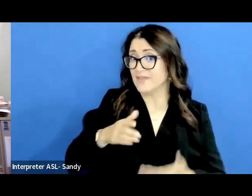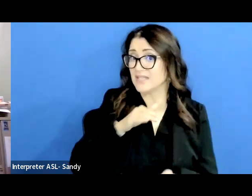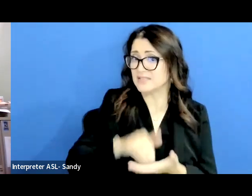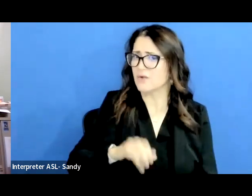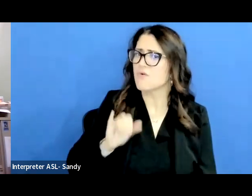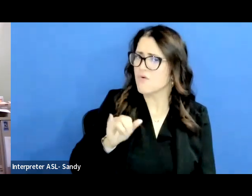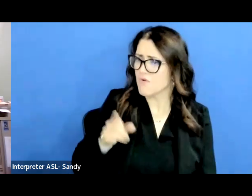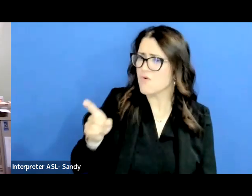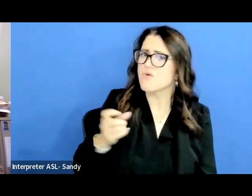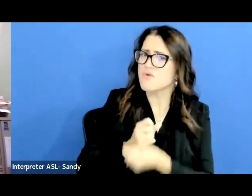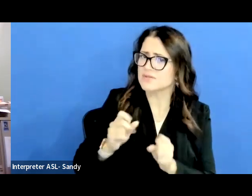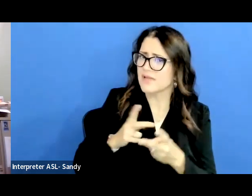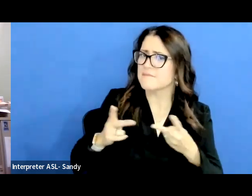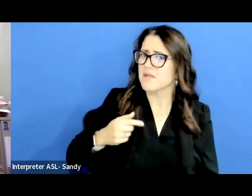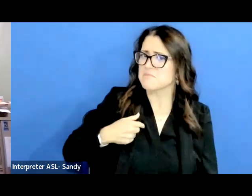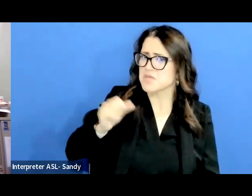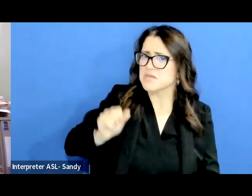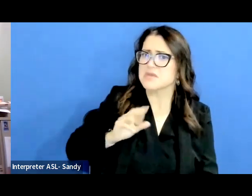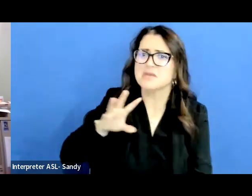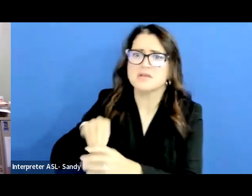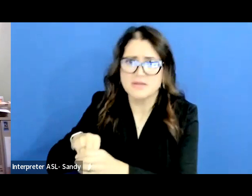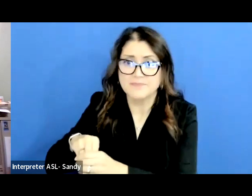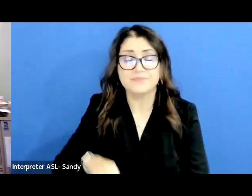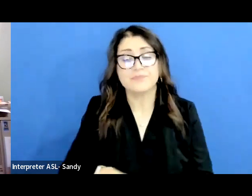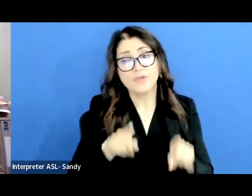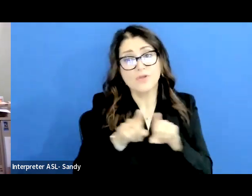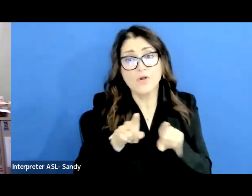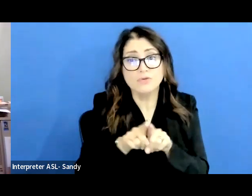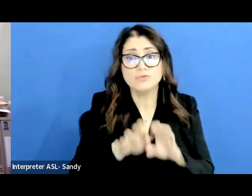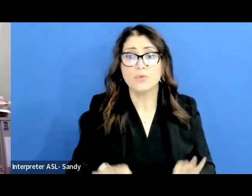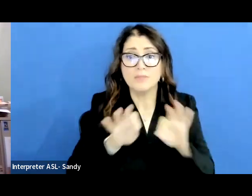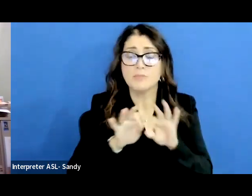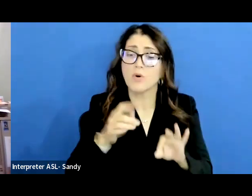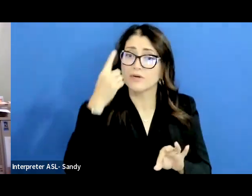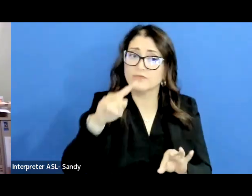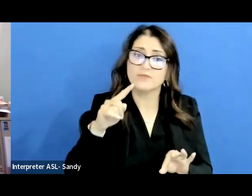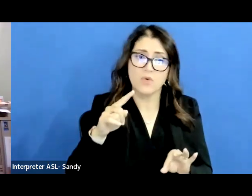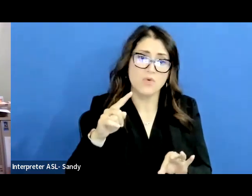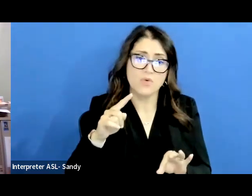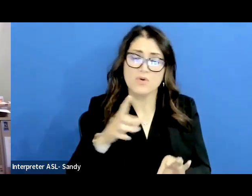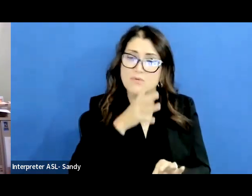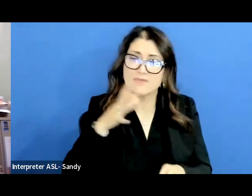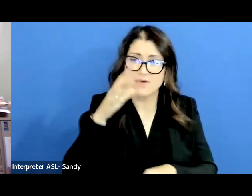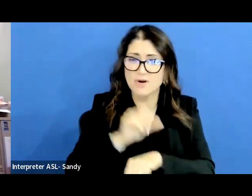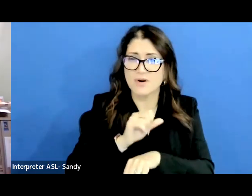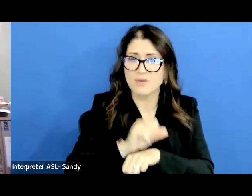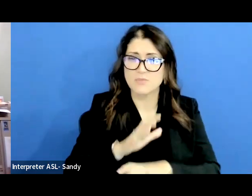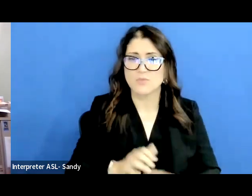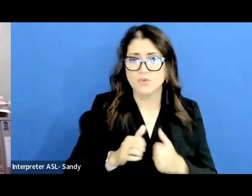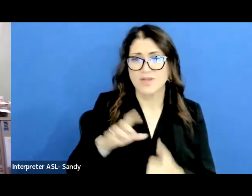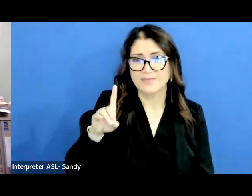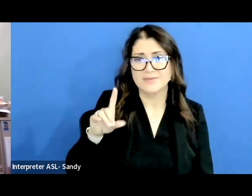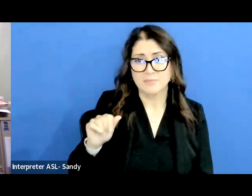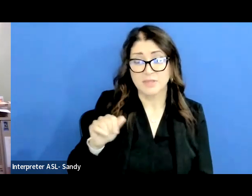them. And it's also important for farm workers with disabilities to learn about the